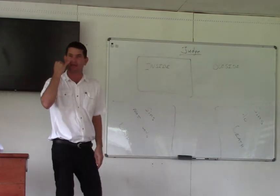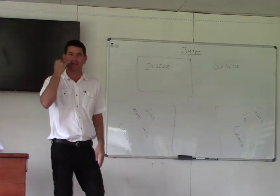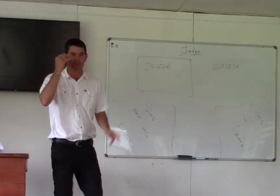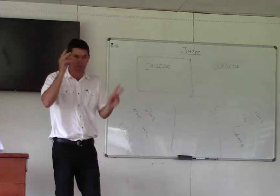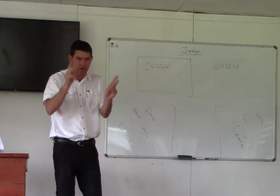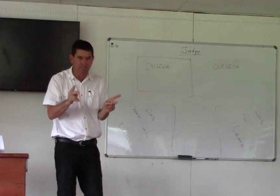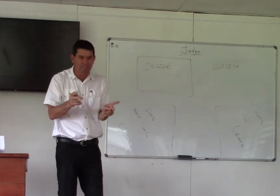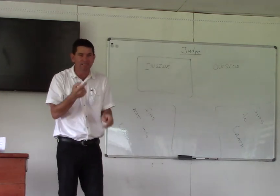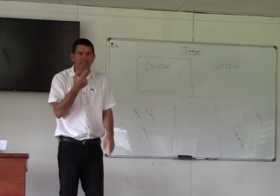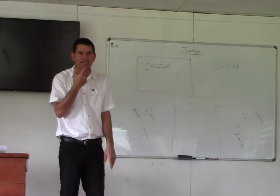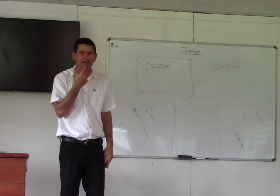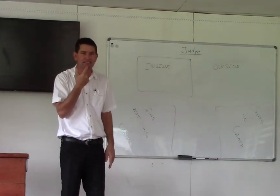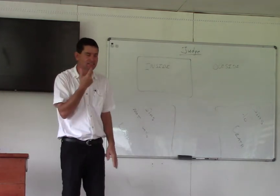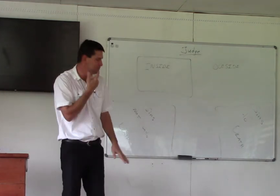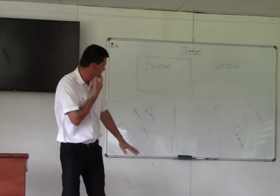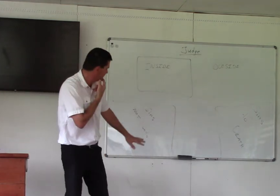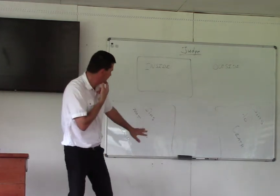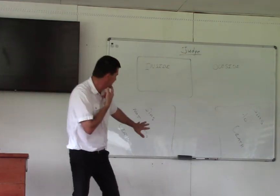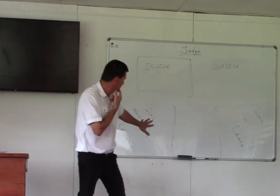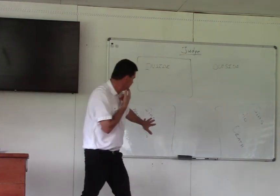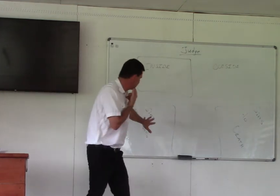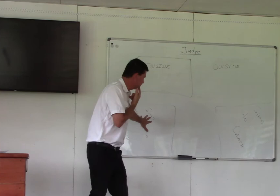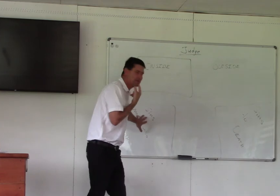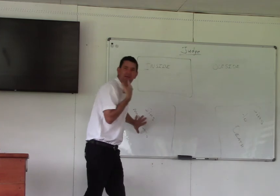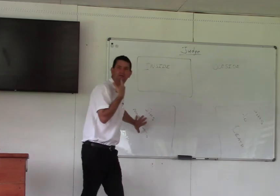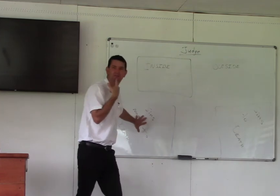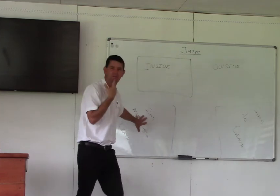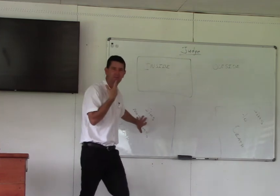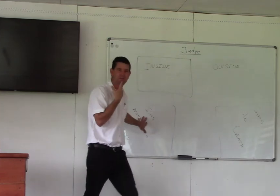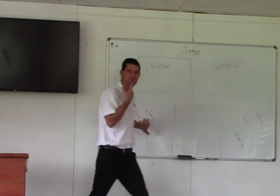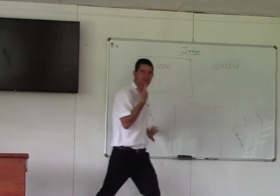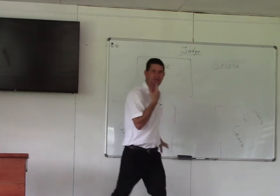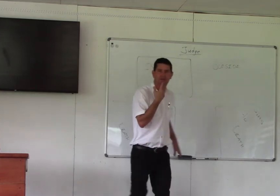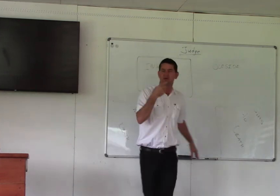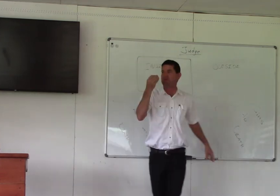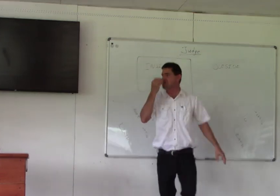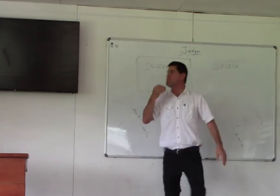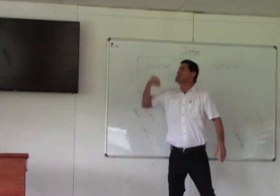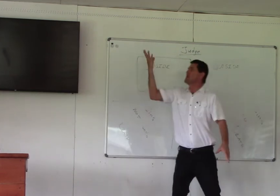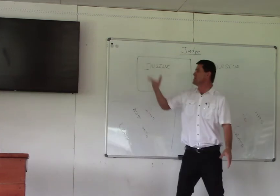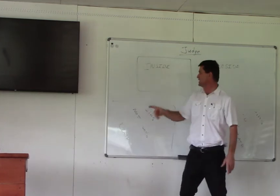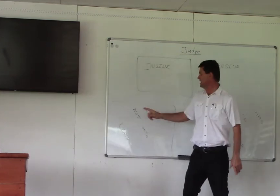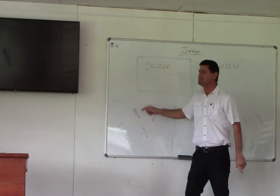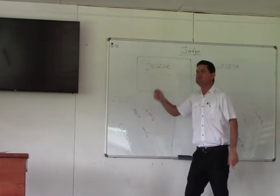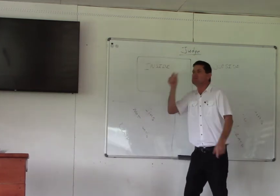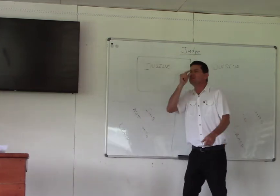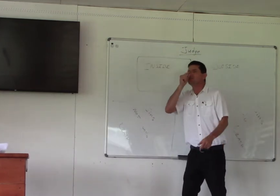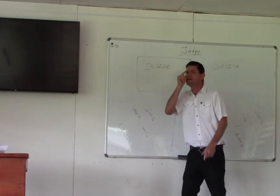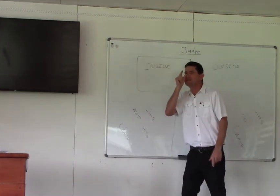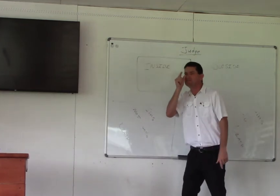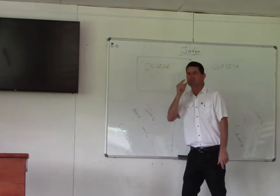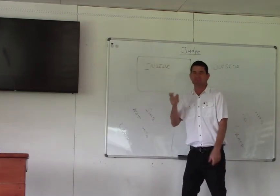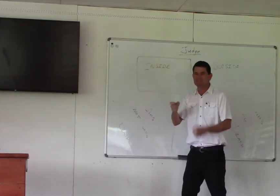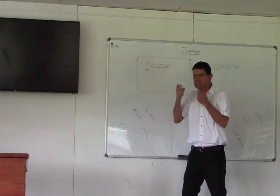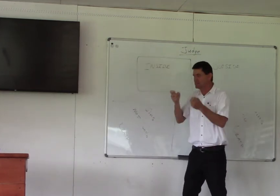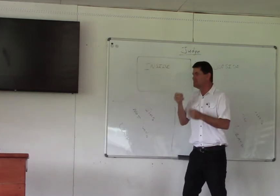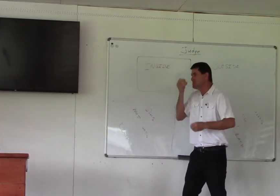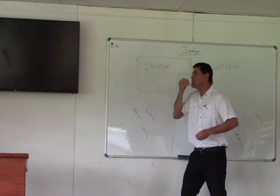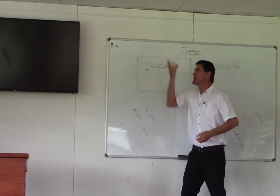If a person says this here, I don't care, a little bit, sin, I don't